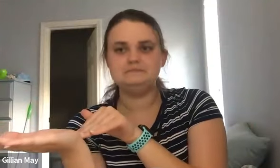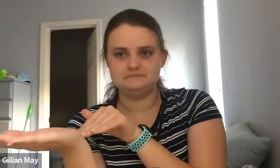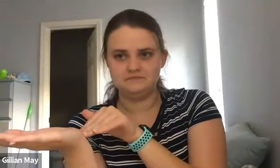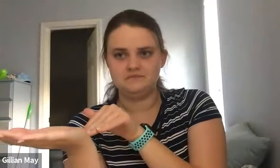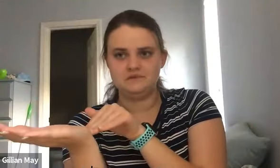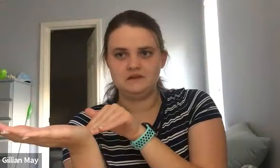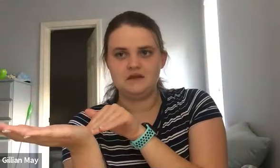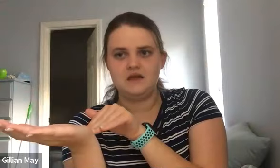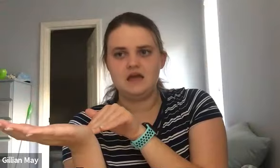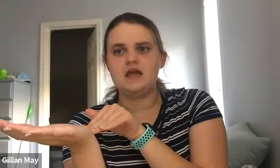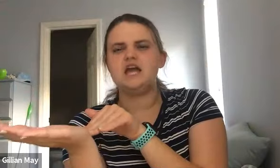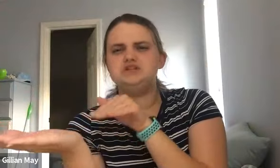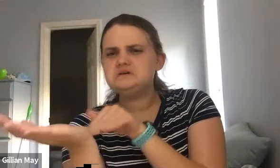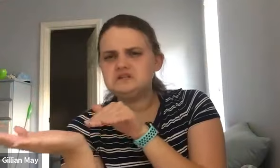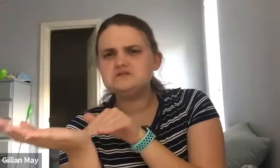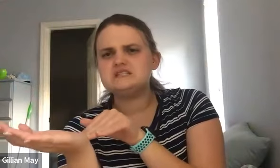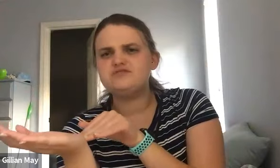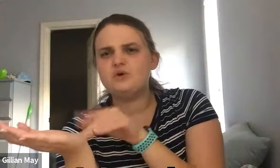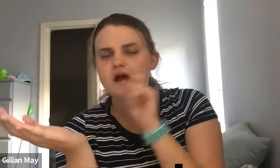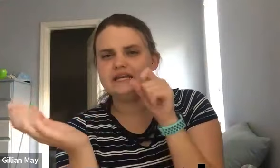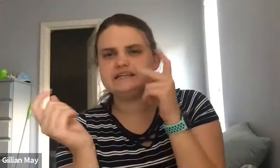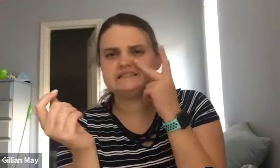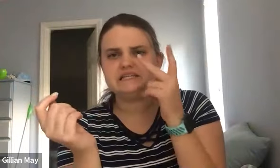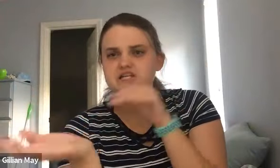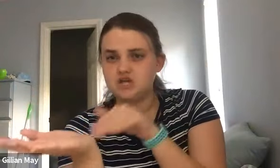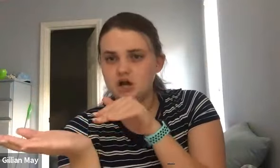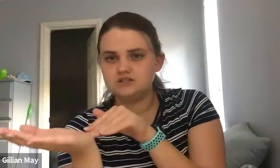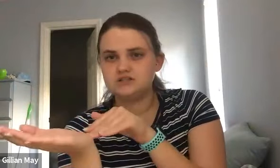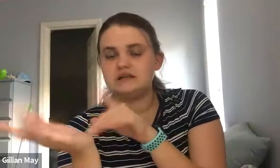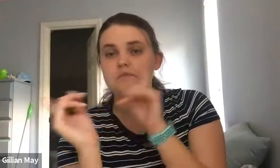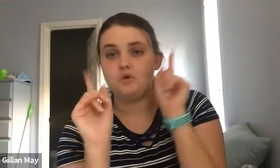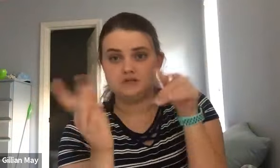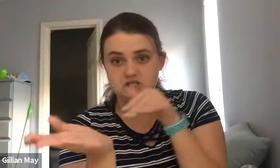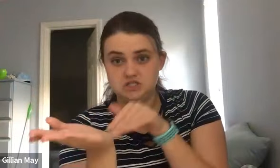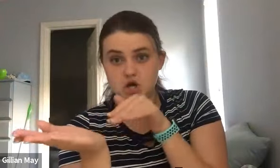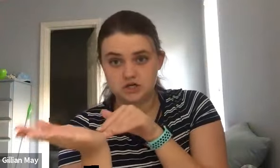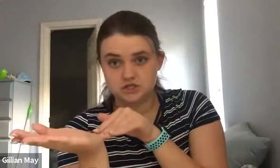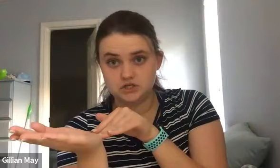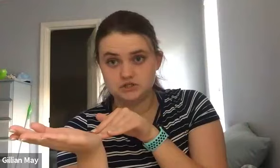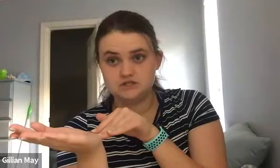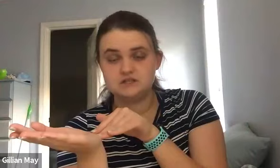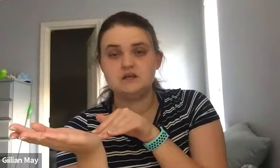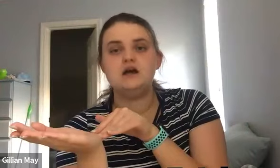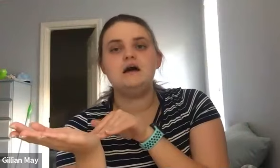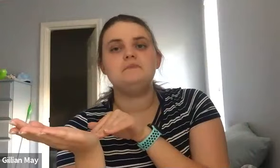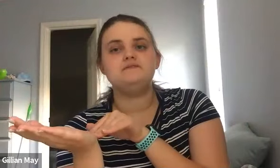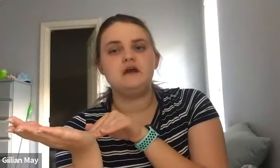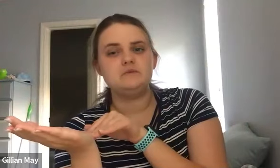Mm-hmm. And you can use this for, I need to see a doctor, like I'm going to the doctors. But if you had to